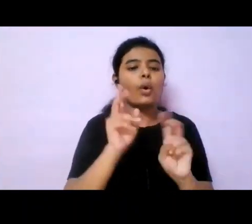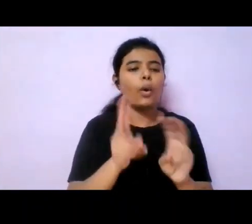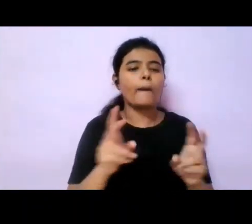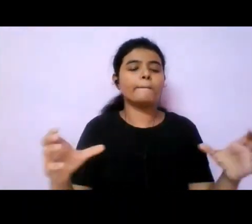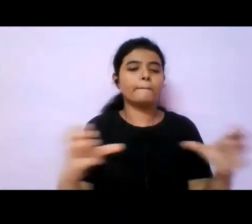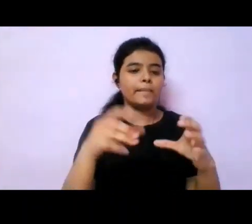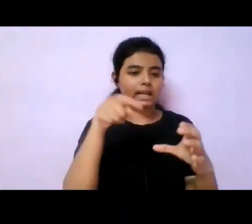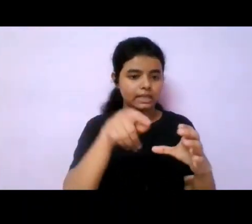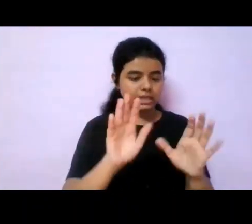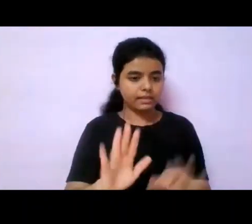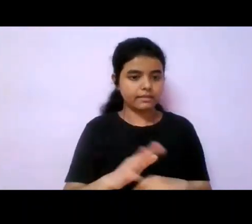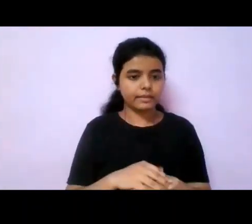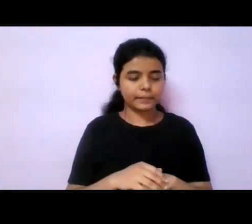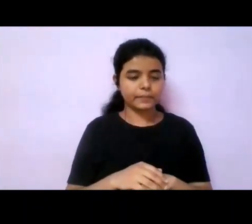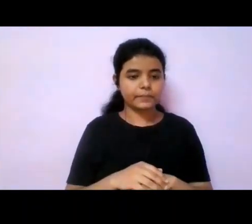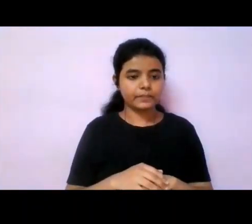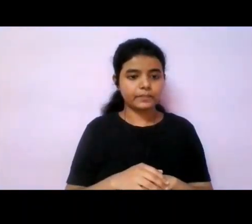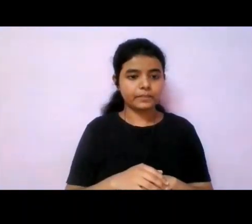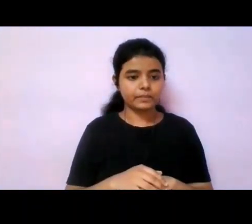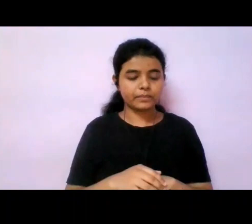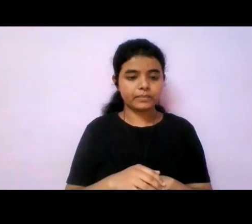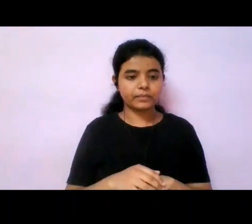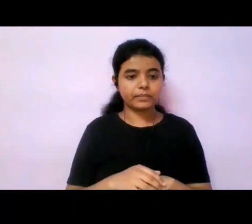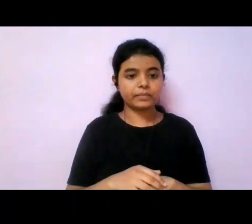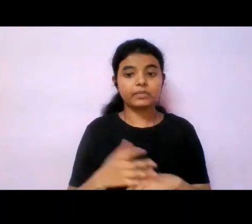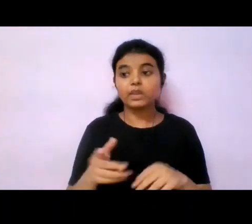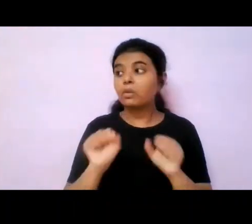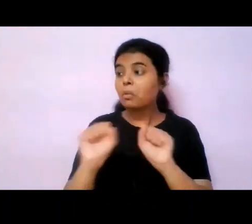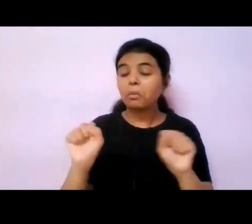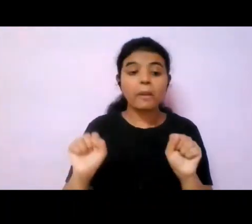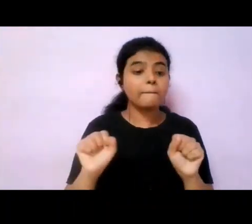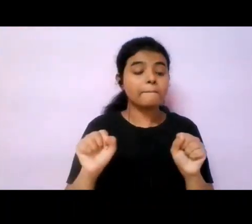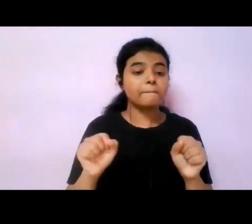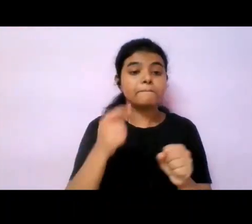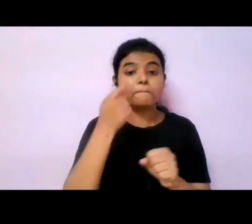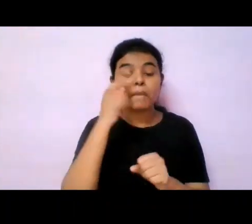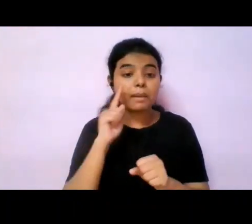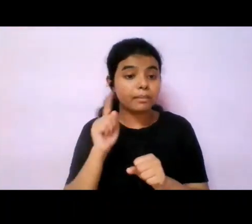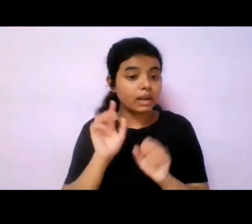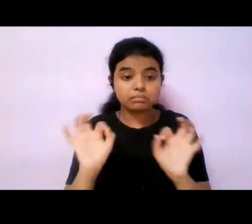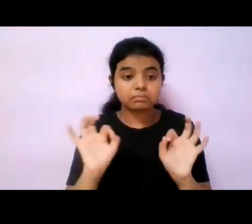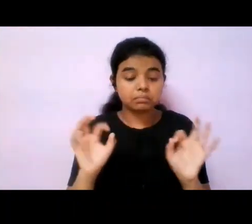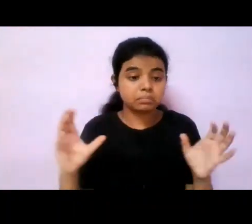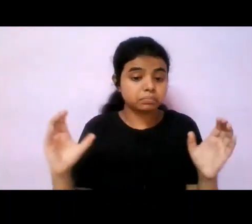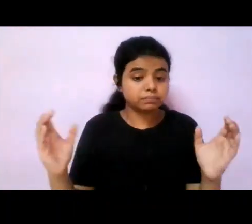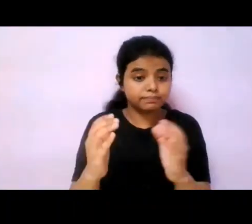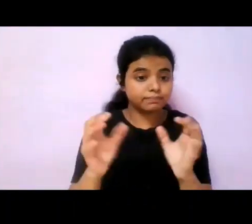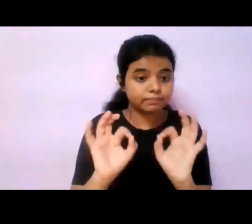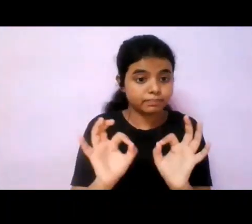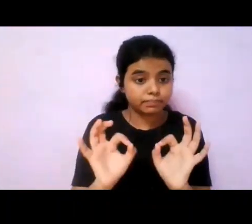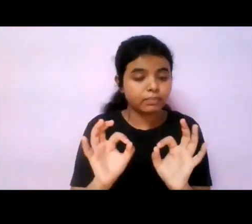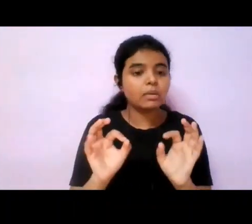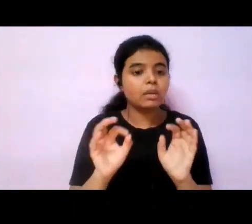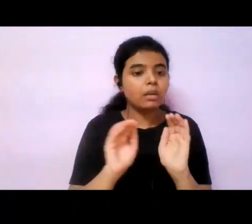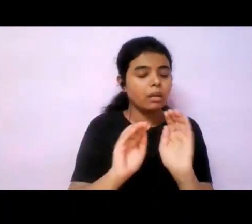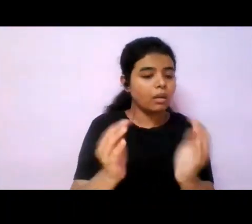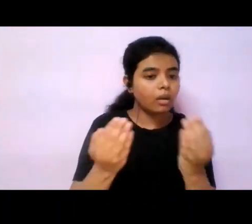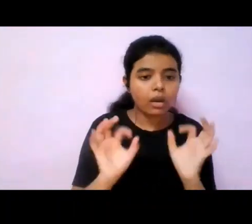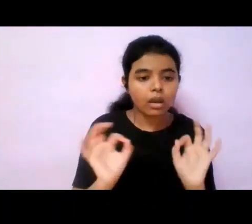If you're not still living at home with your parents, then you're more likely to be in a group home, Andy once told